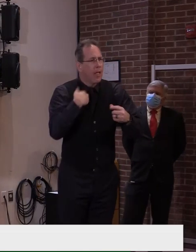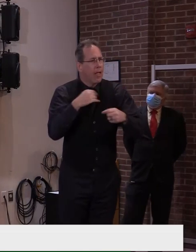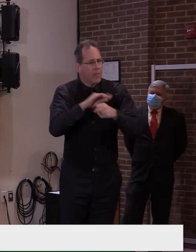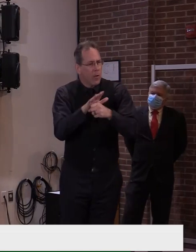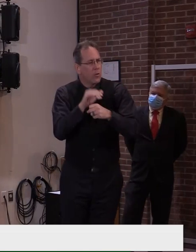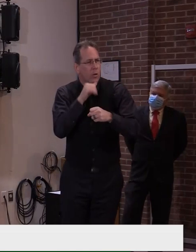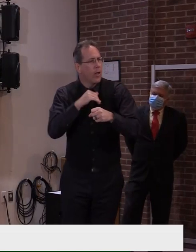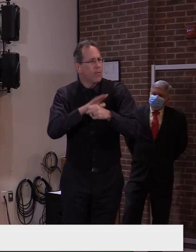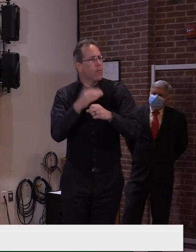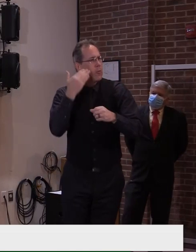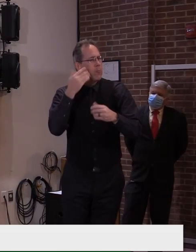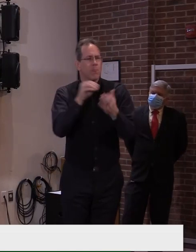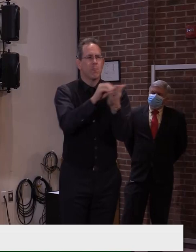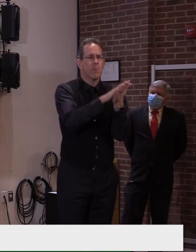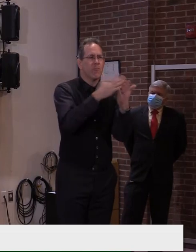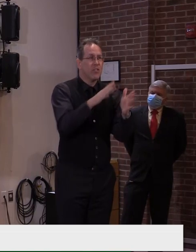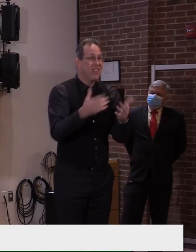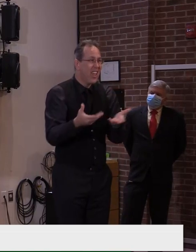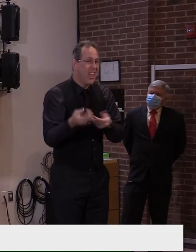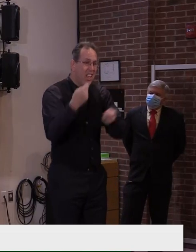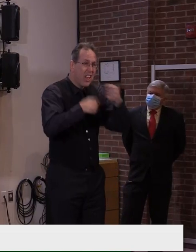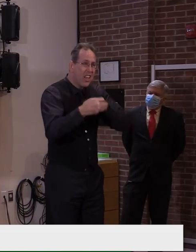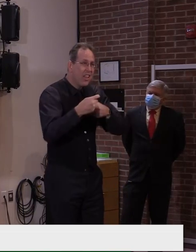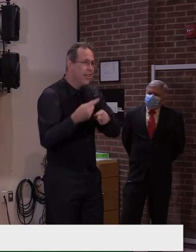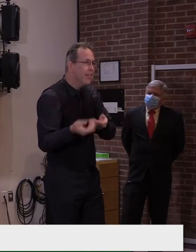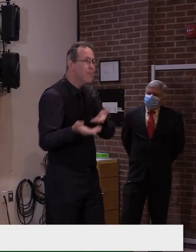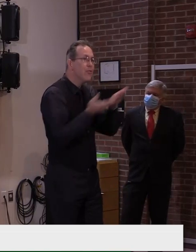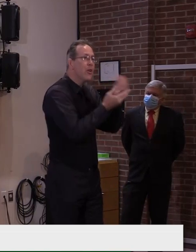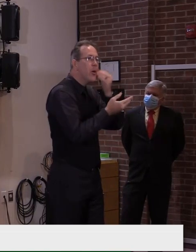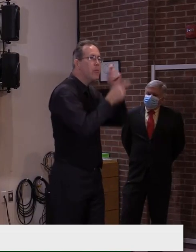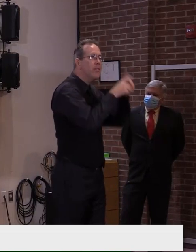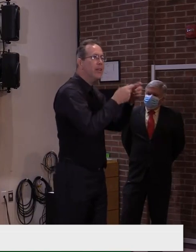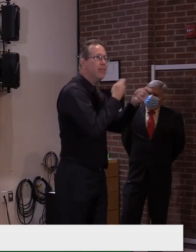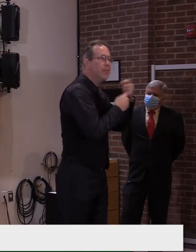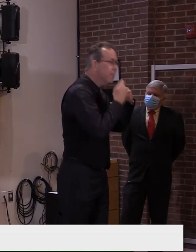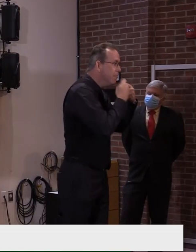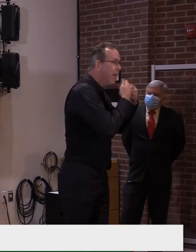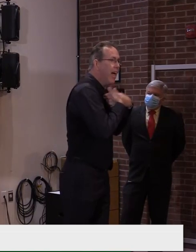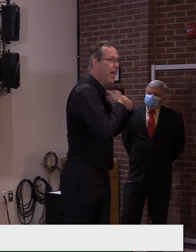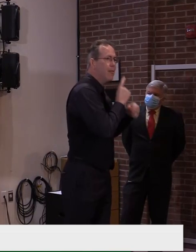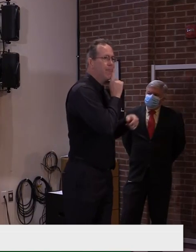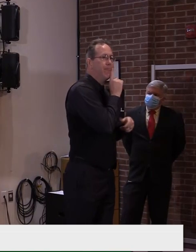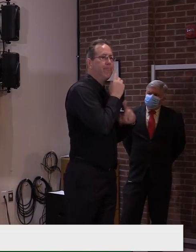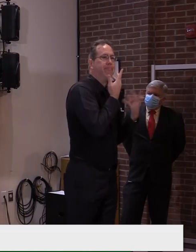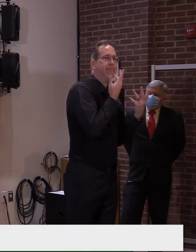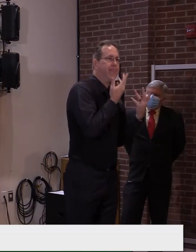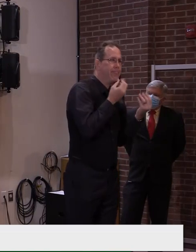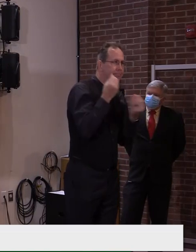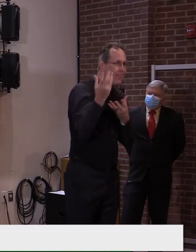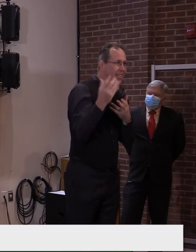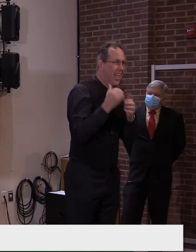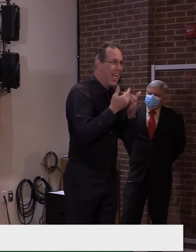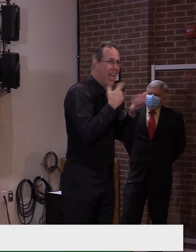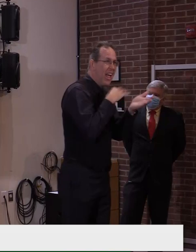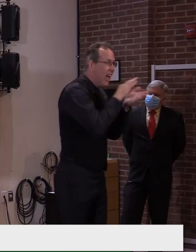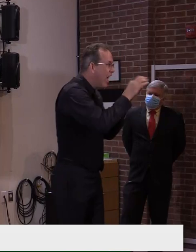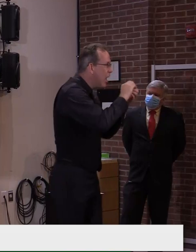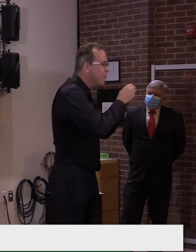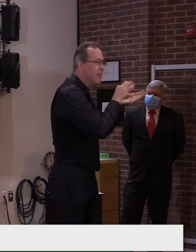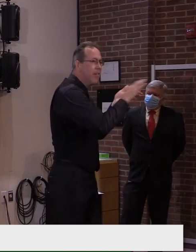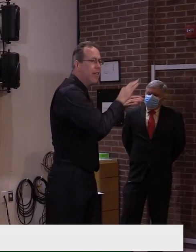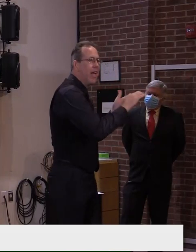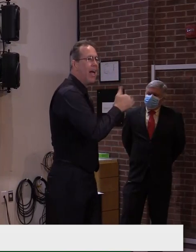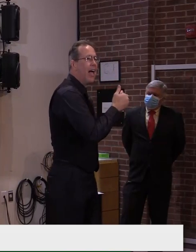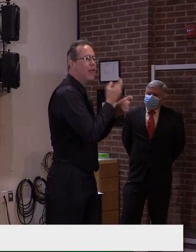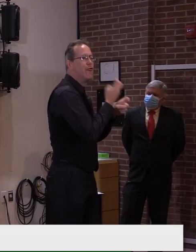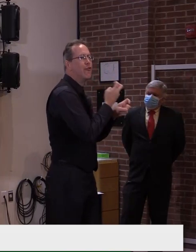because it's just a different approach, different strategy. This antigen test will be,